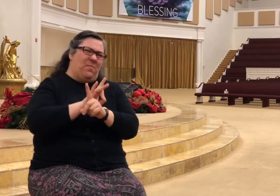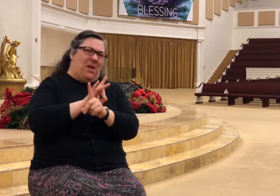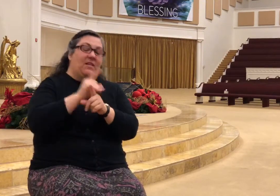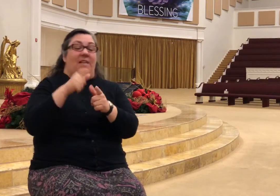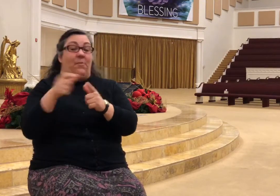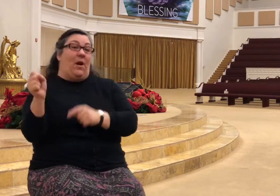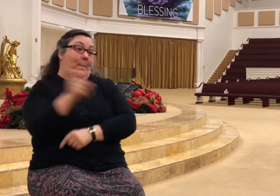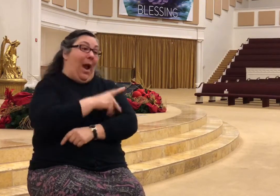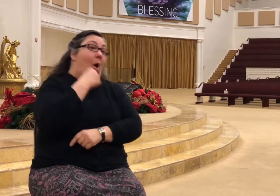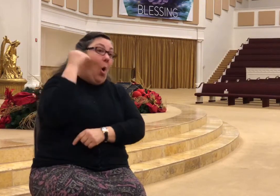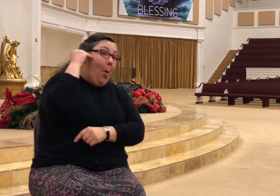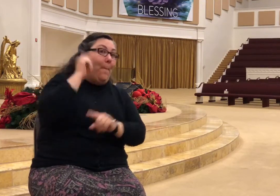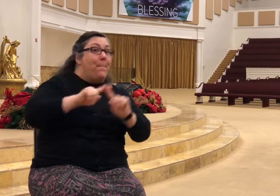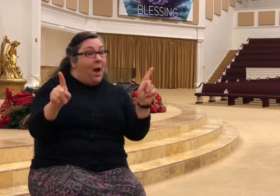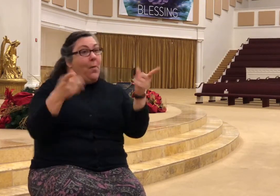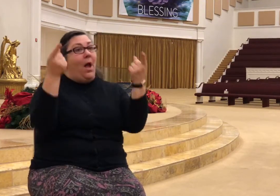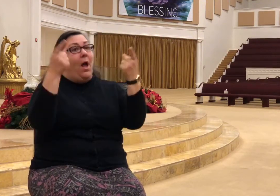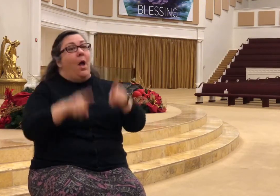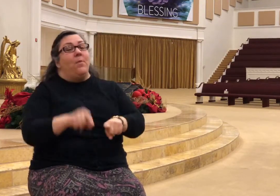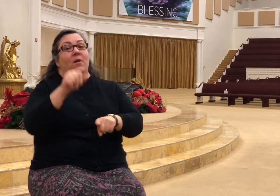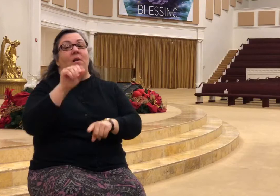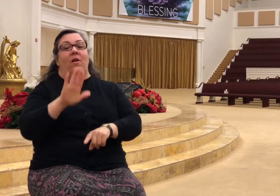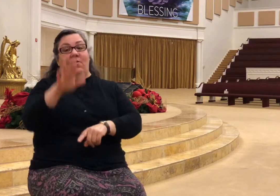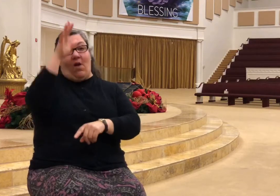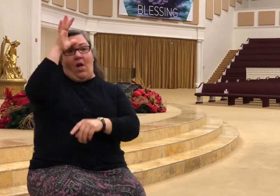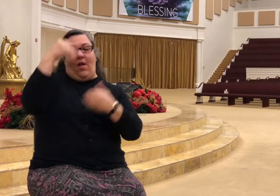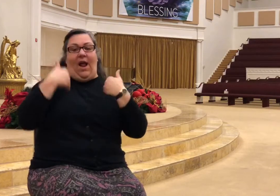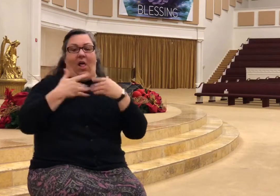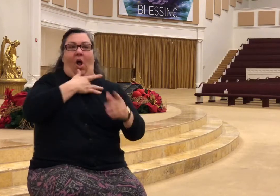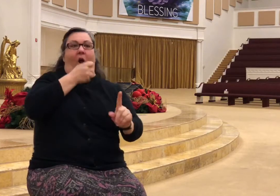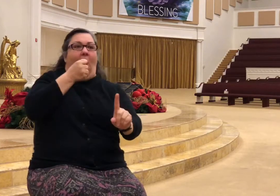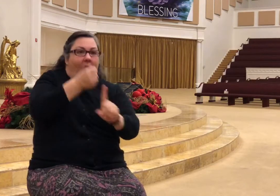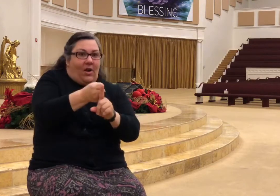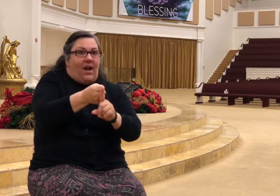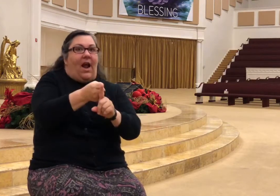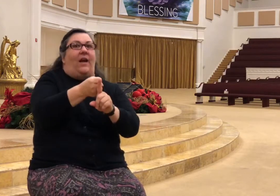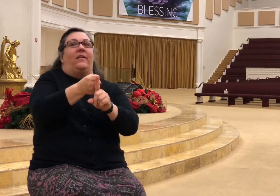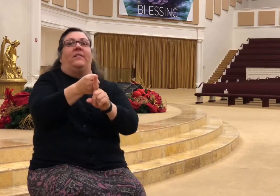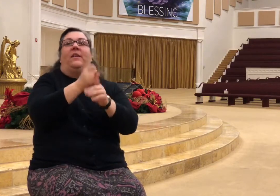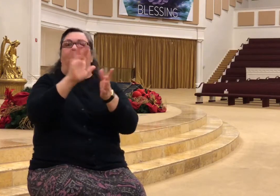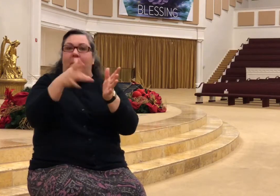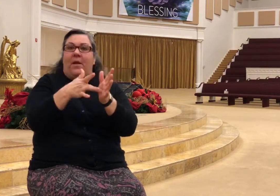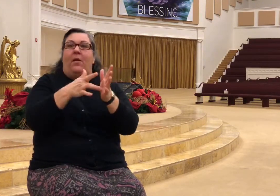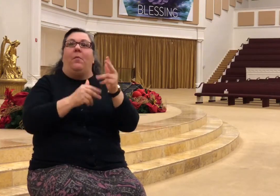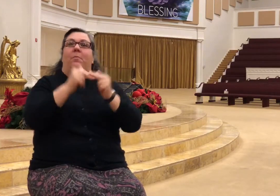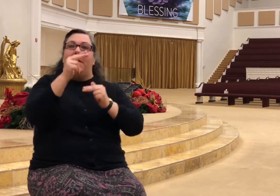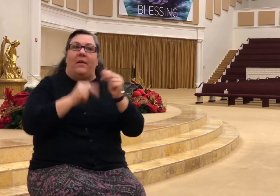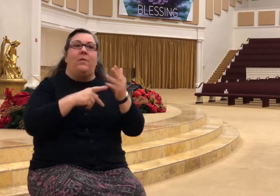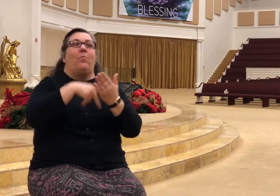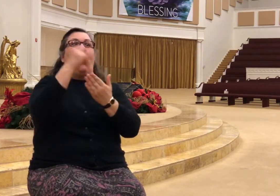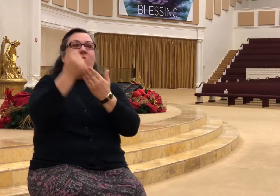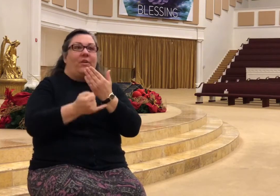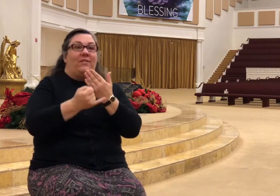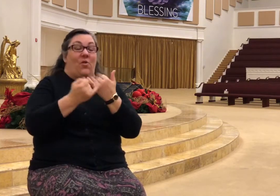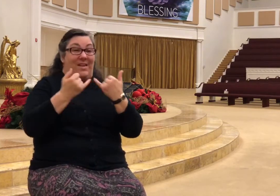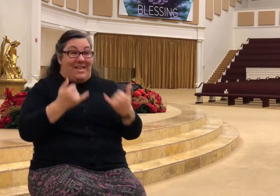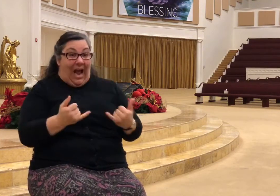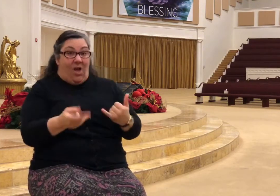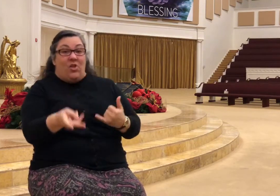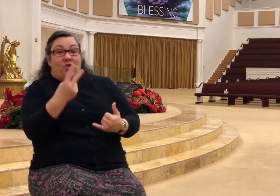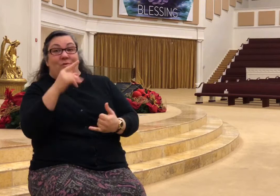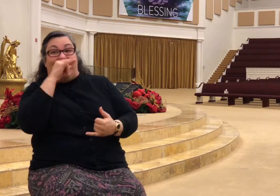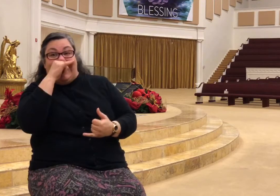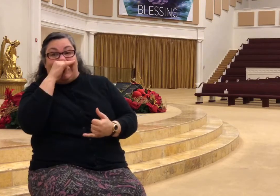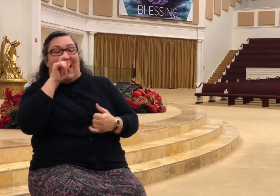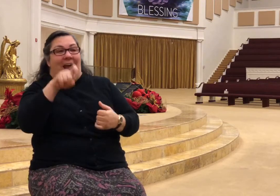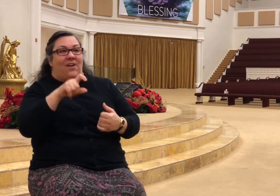attack in the middle of the building project. And so now here's these two kids from the Rock Church that has to not only become the head